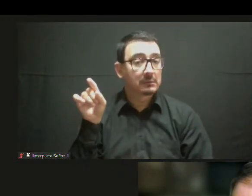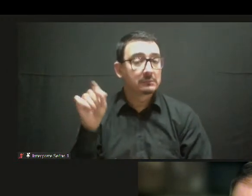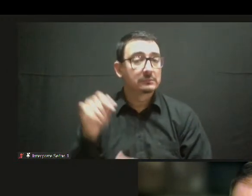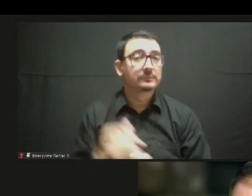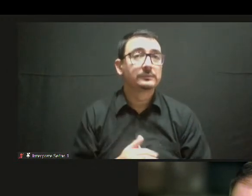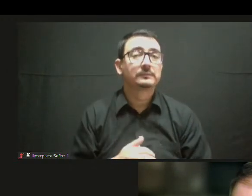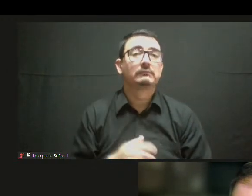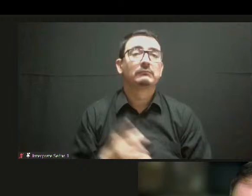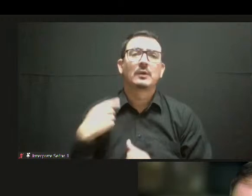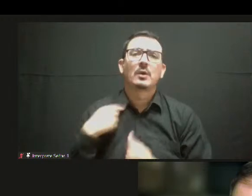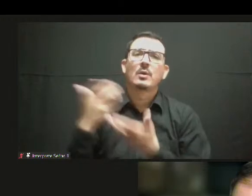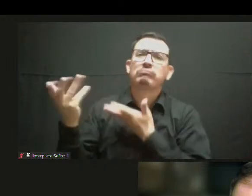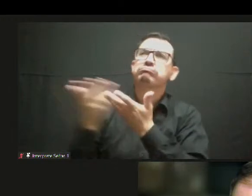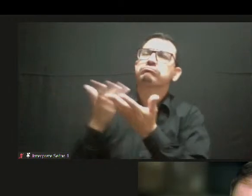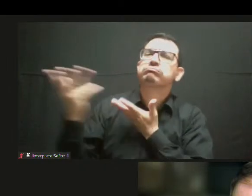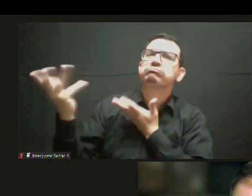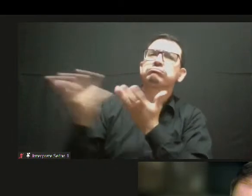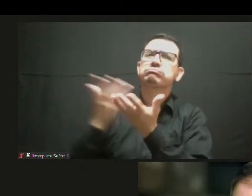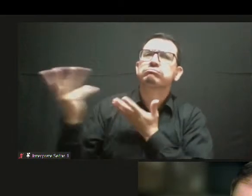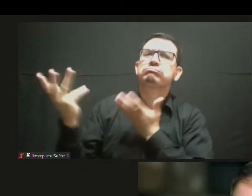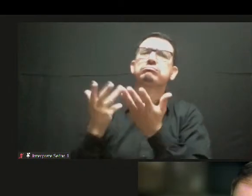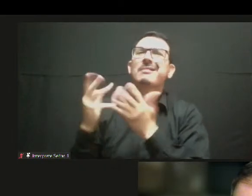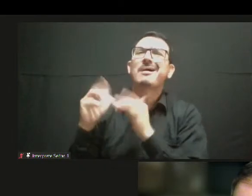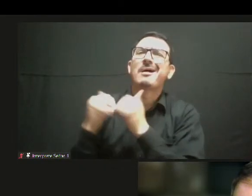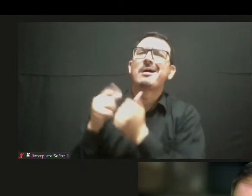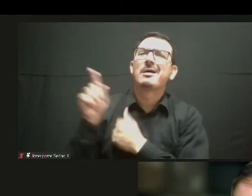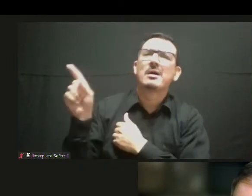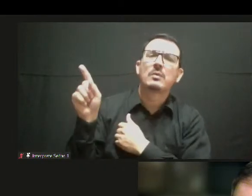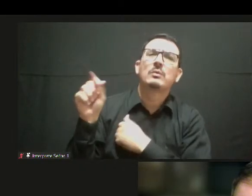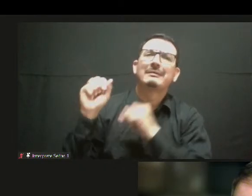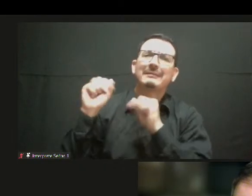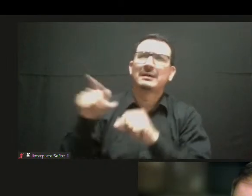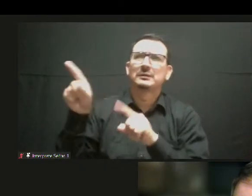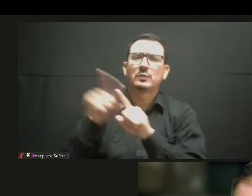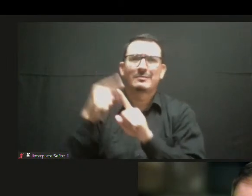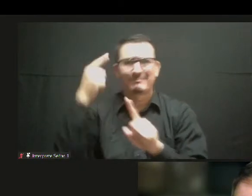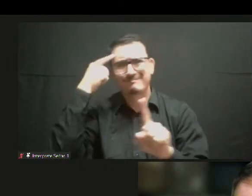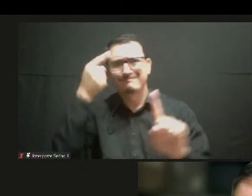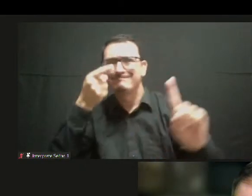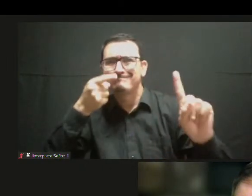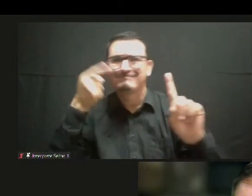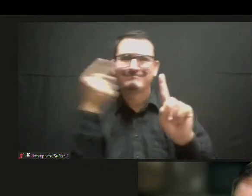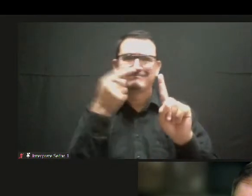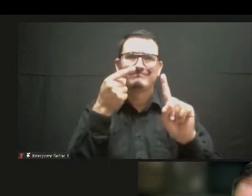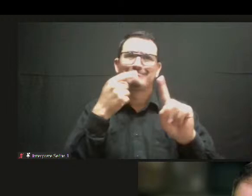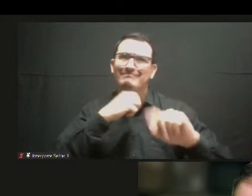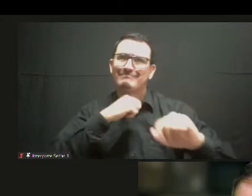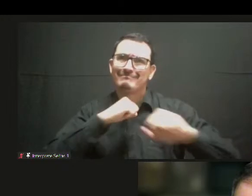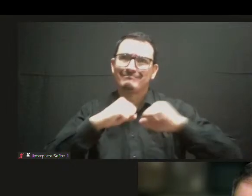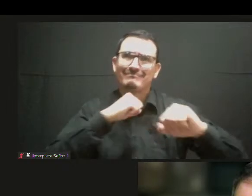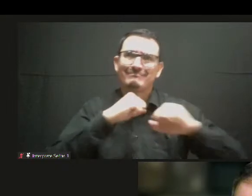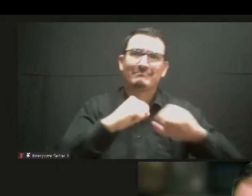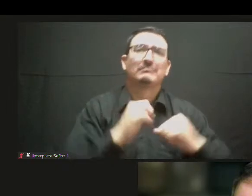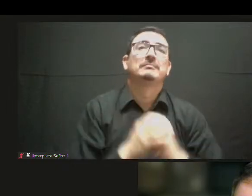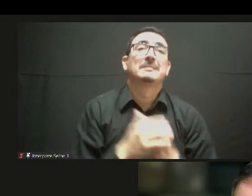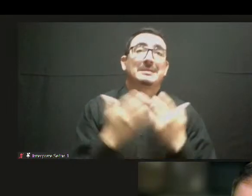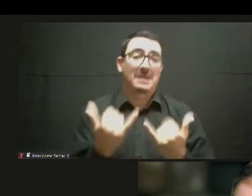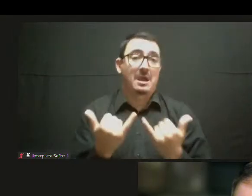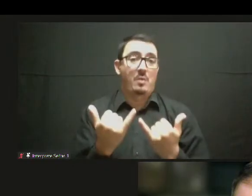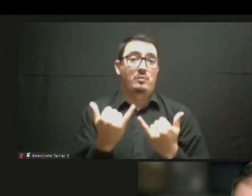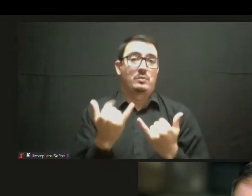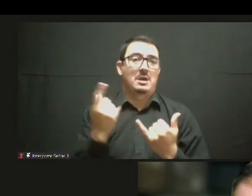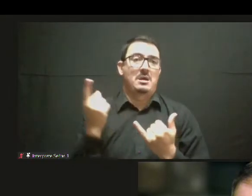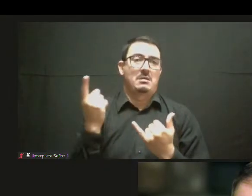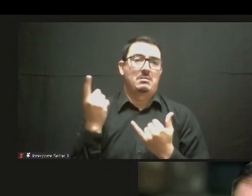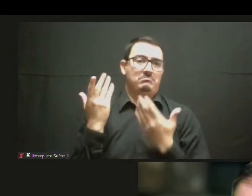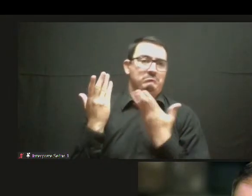implementing regarding sustainability, and maybe say a few specific words regarding the Global Tourism Plastics